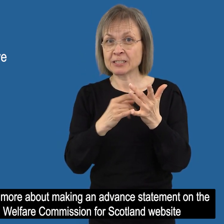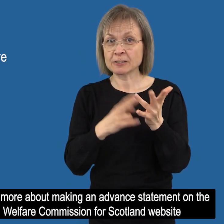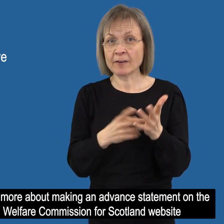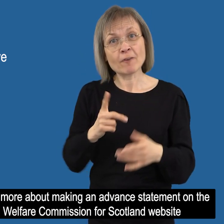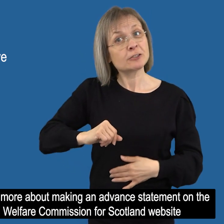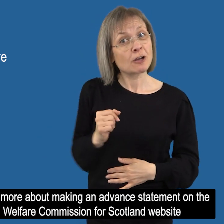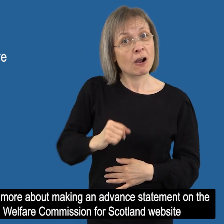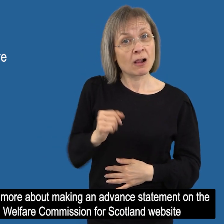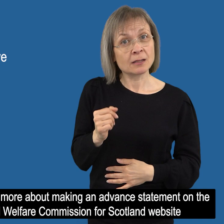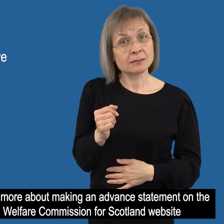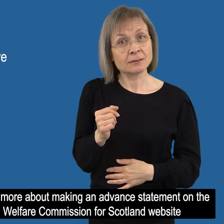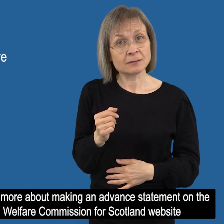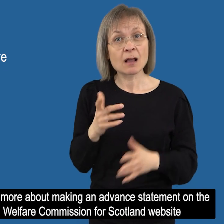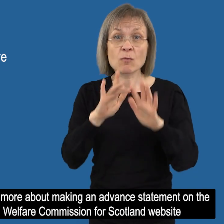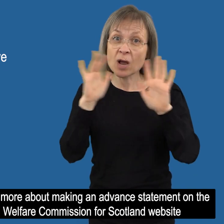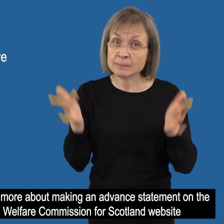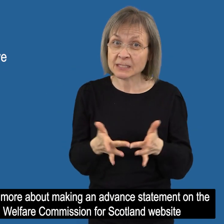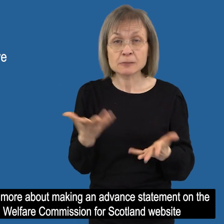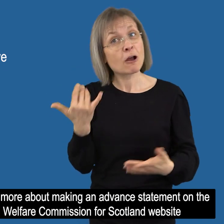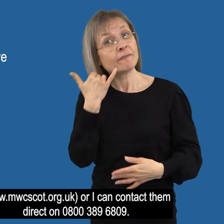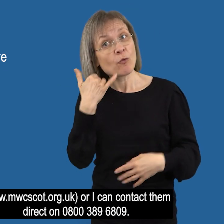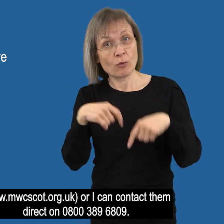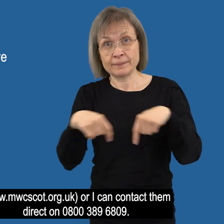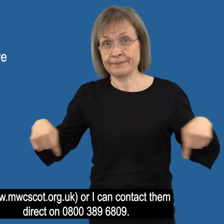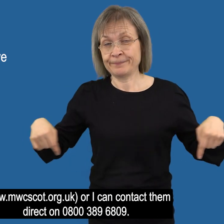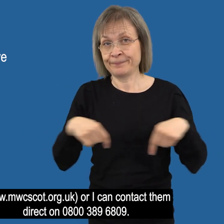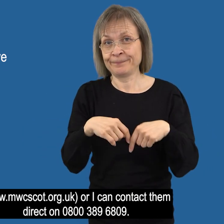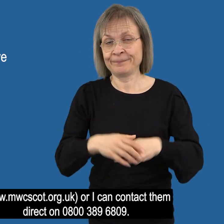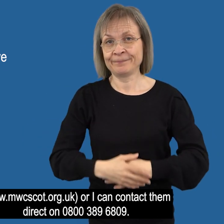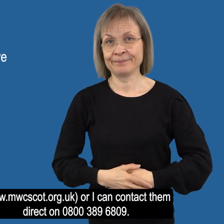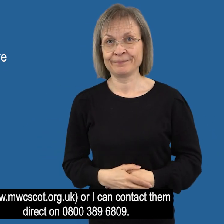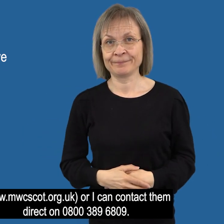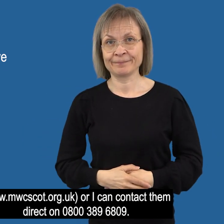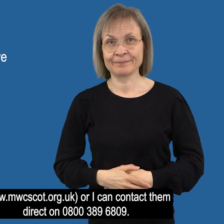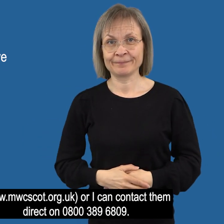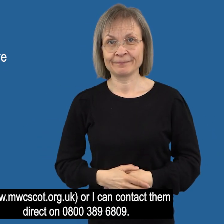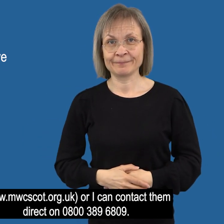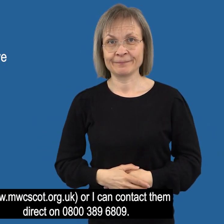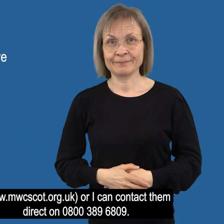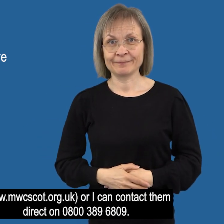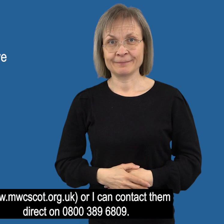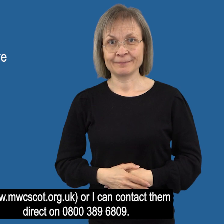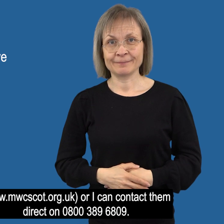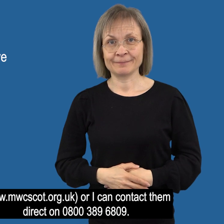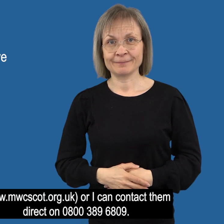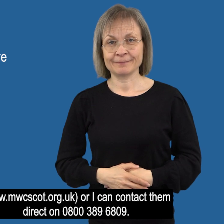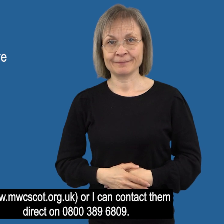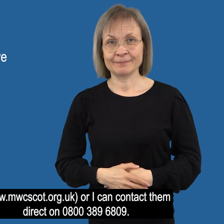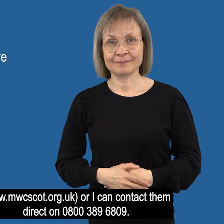www.mwcscot.org.uk. Or I can contact them direct on 0800 389 6809.